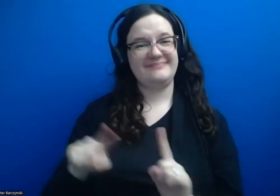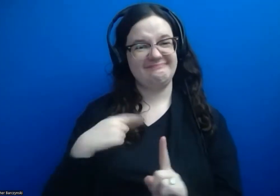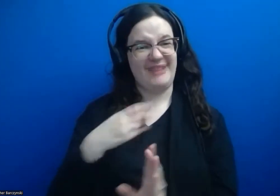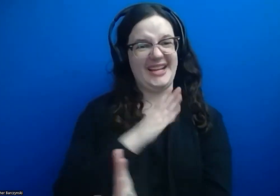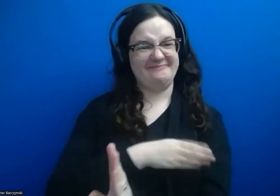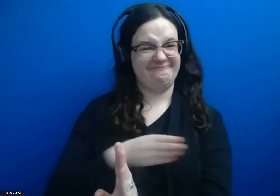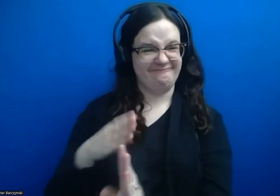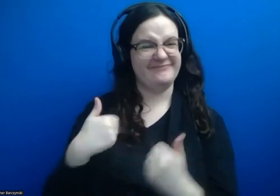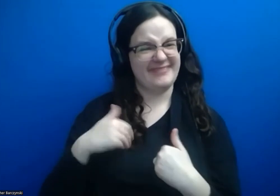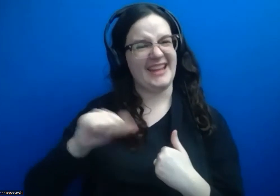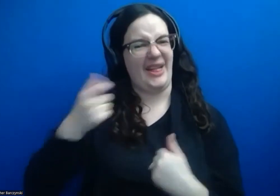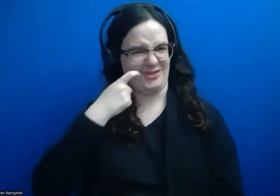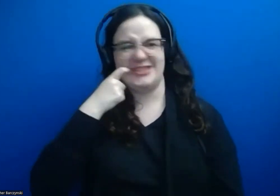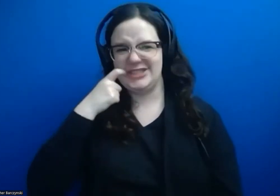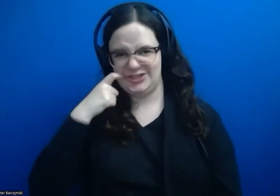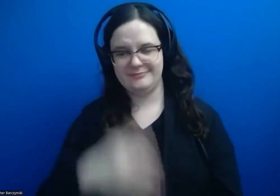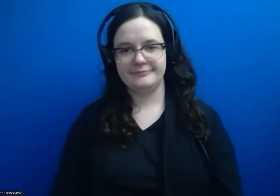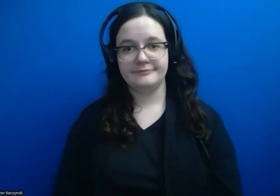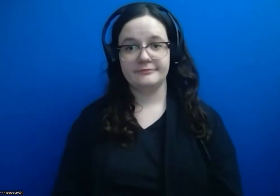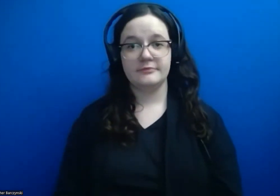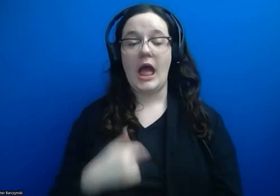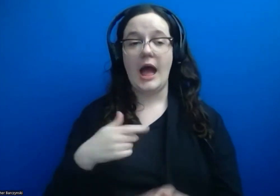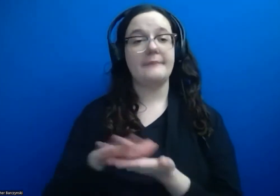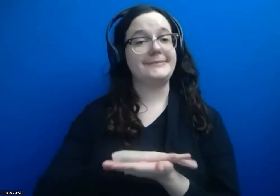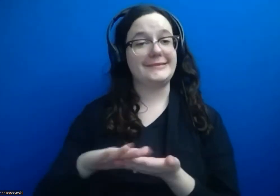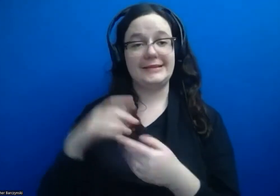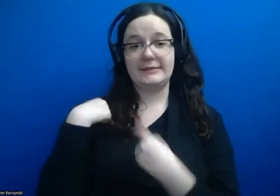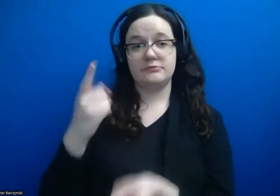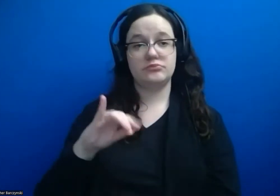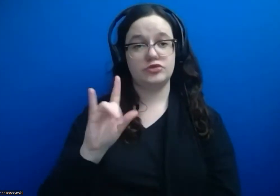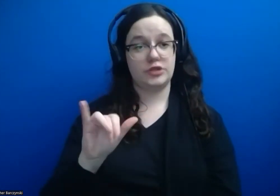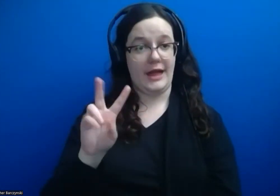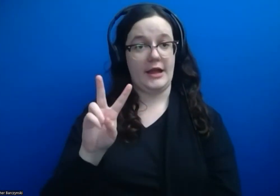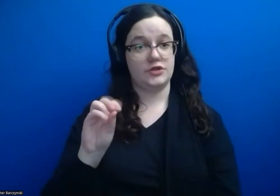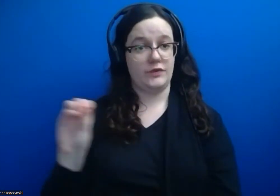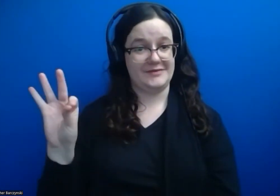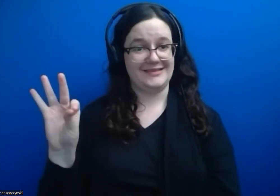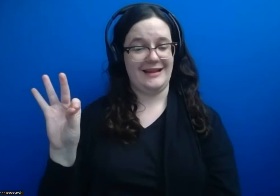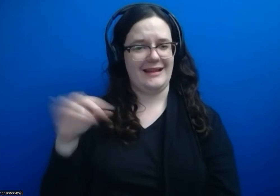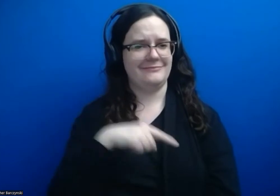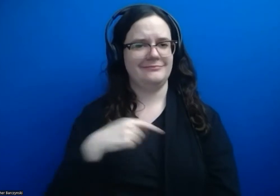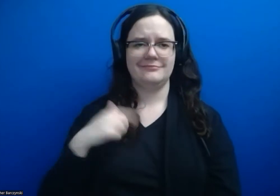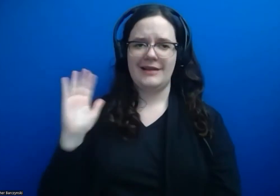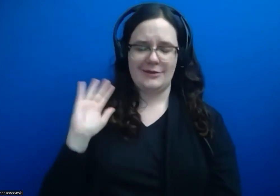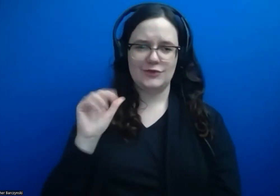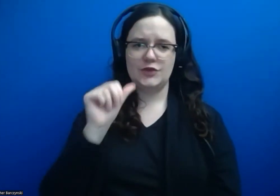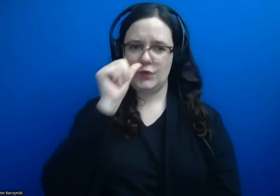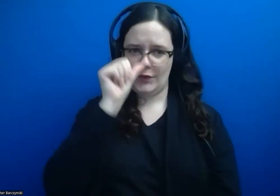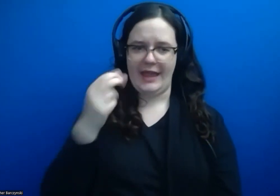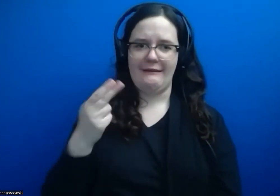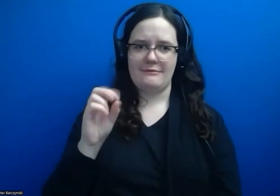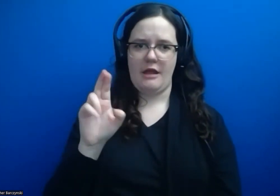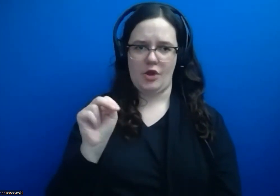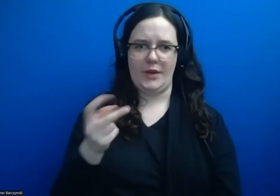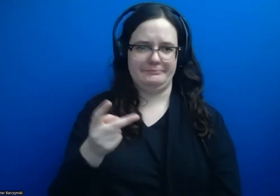past. I've been clean since July of 2009. I used to be a cocaine and heroin user, but